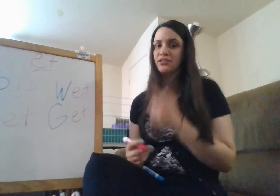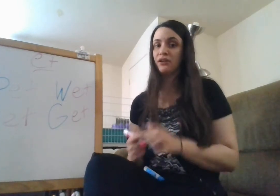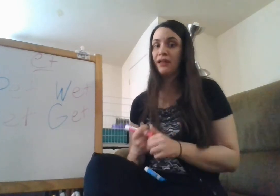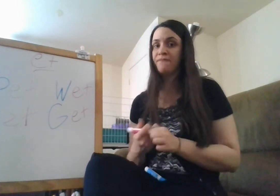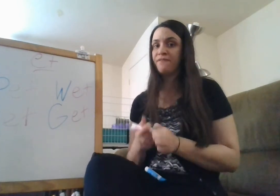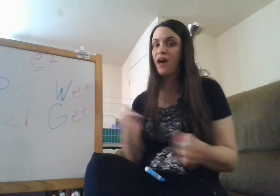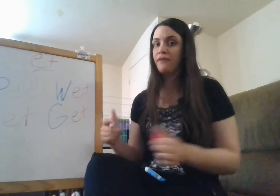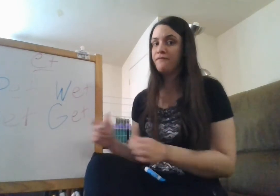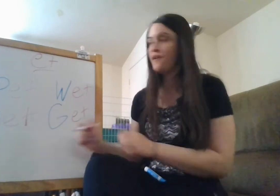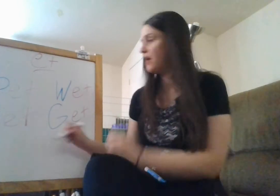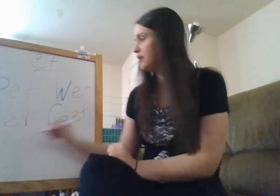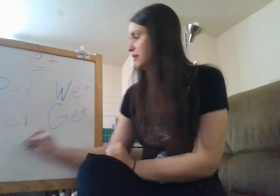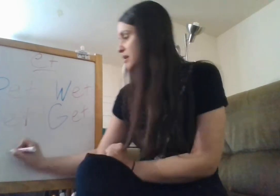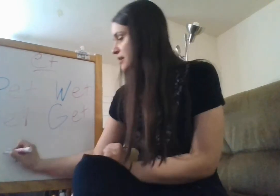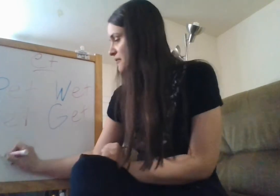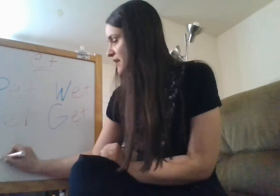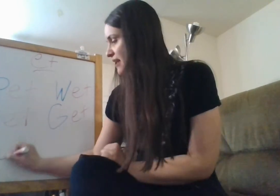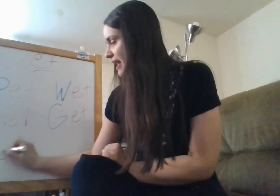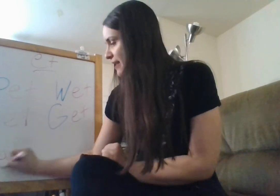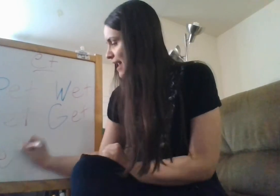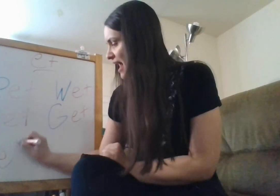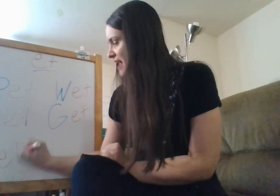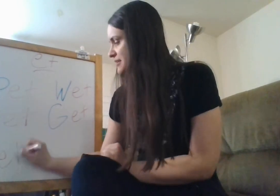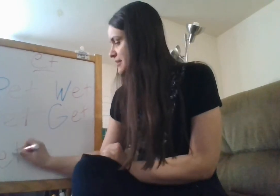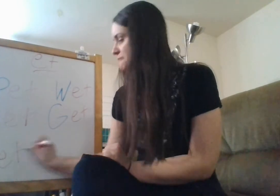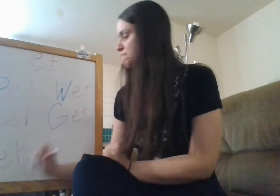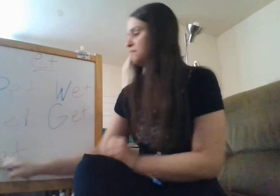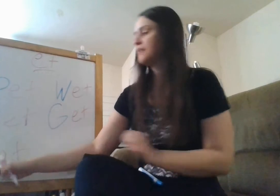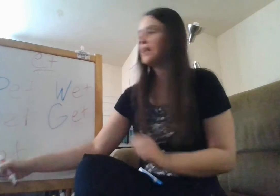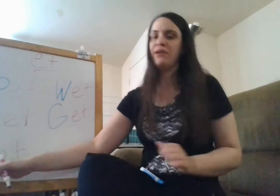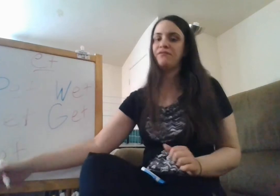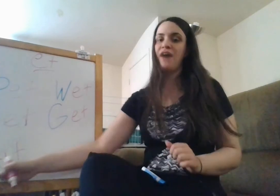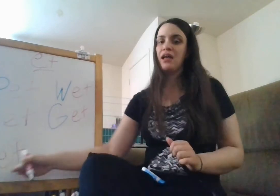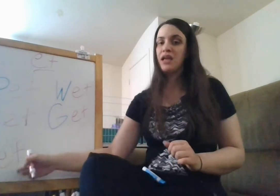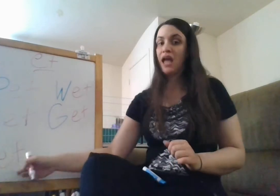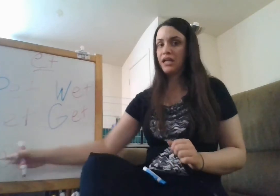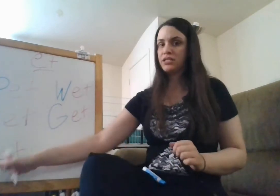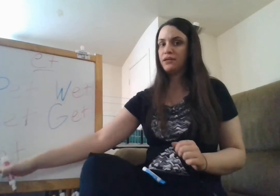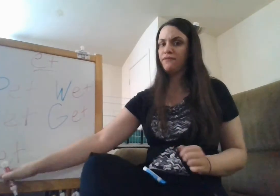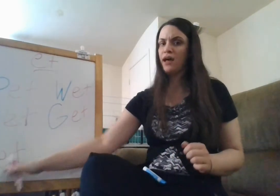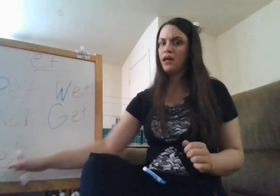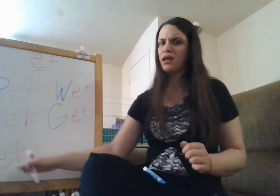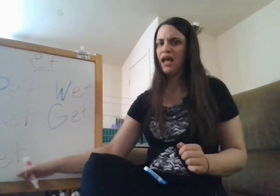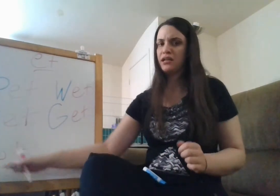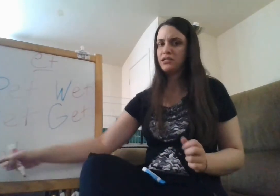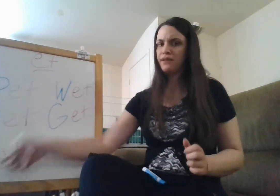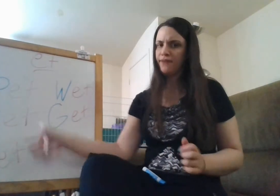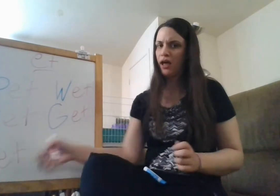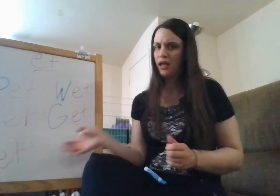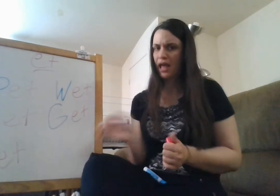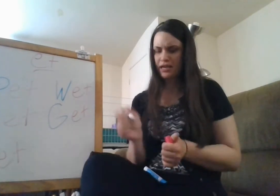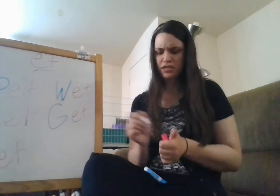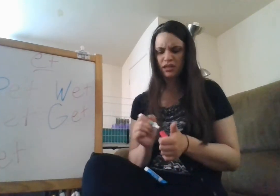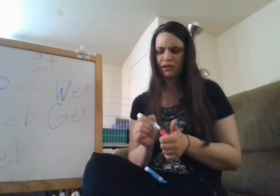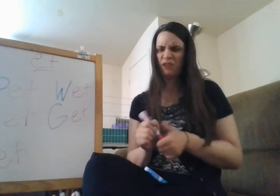our lip. The. Now we're going to add at. We have the, at, the, at, the, at. What